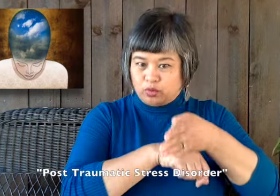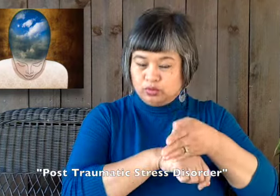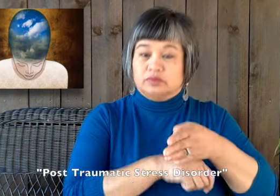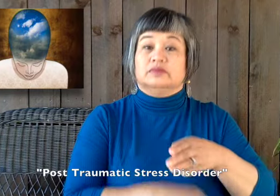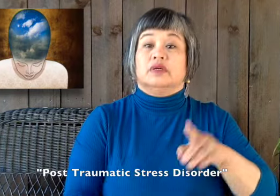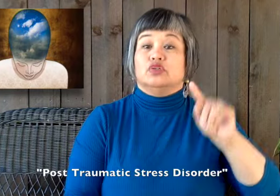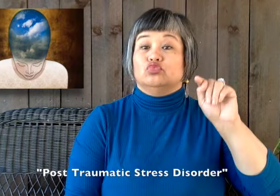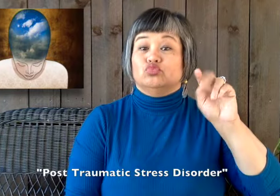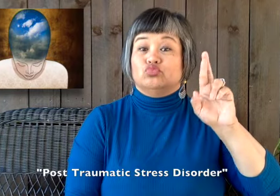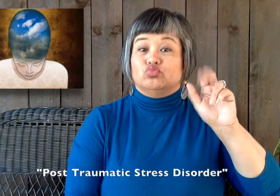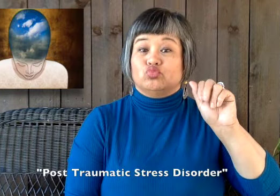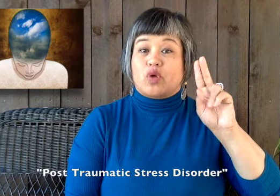Post-traumatic stress disorder.